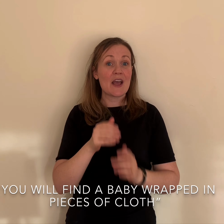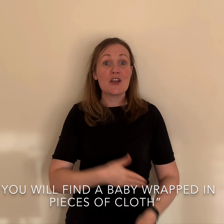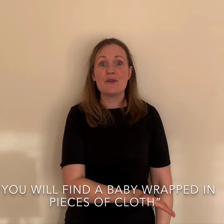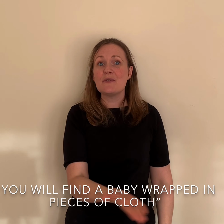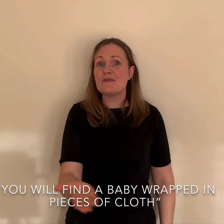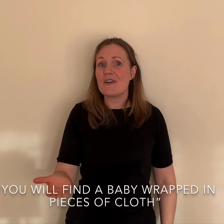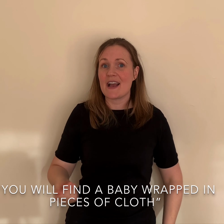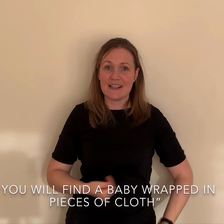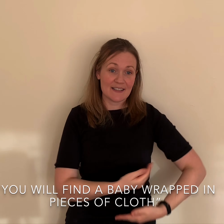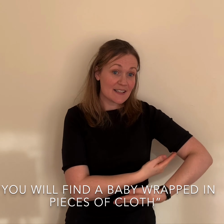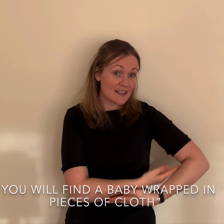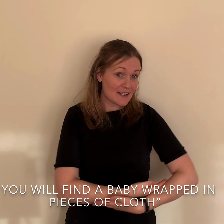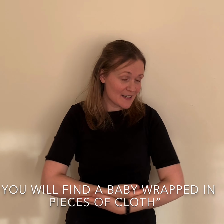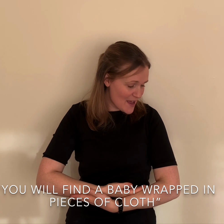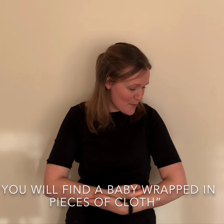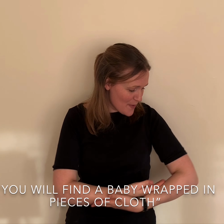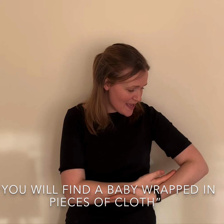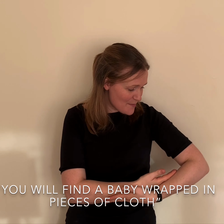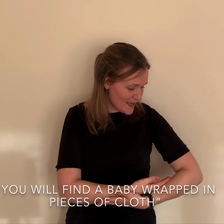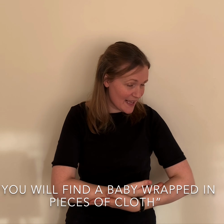You will find a baby